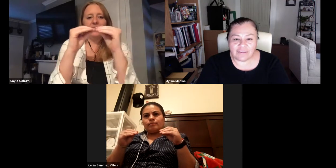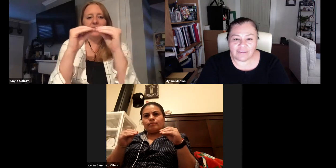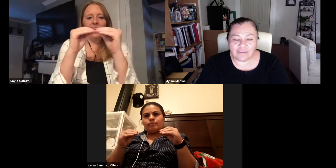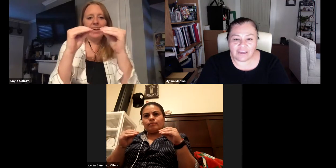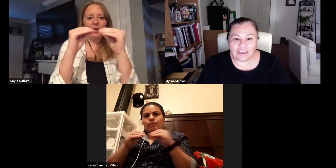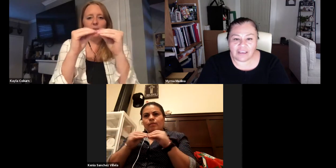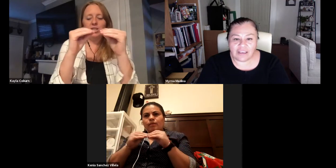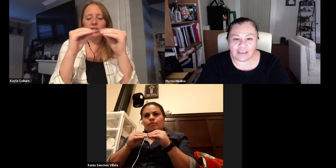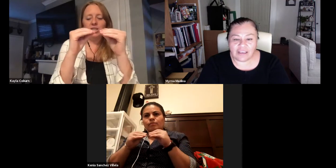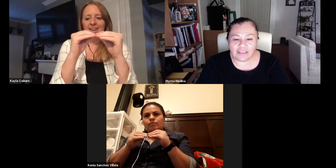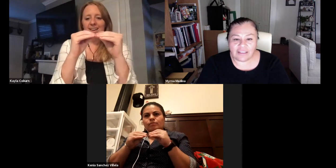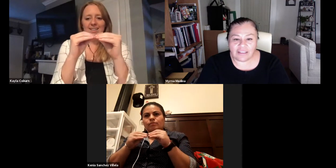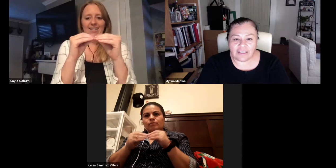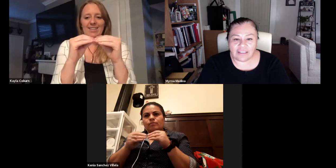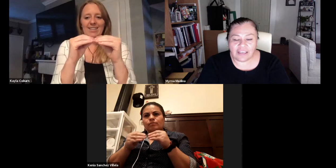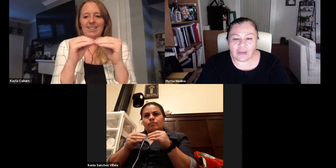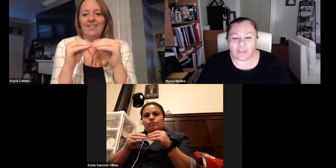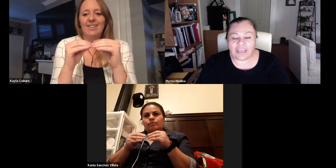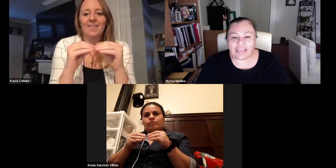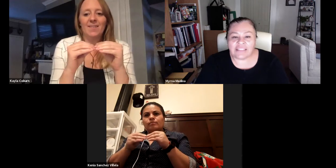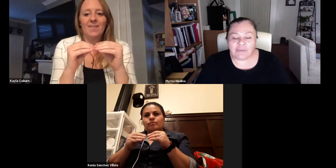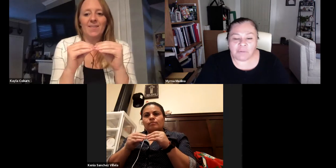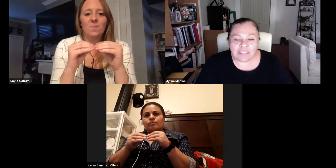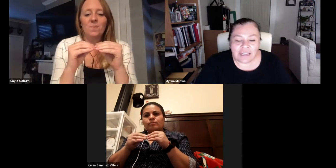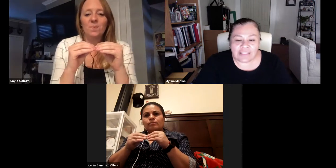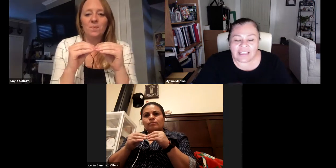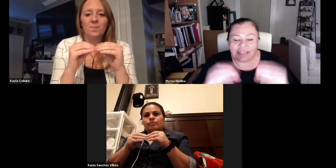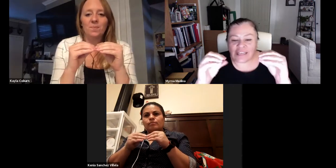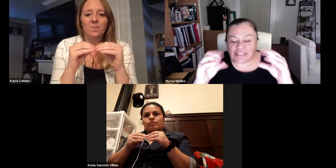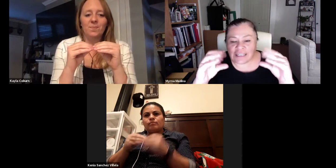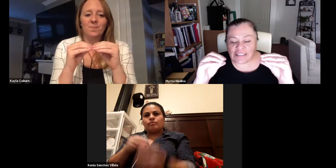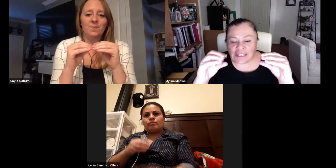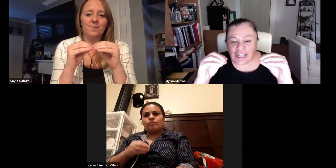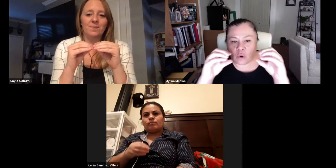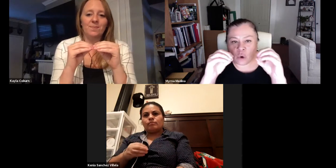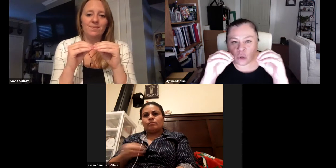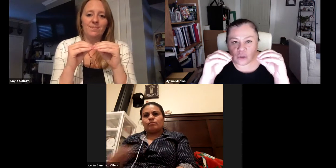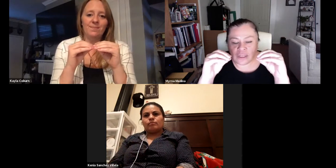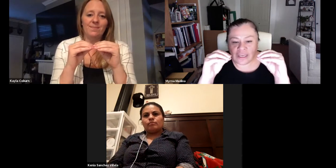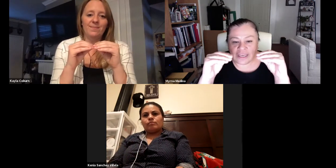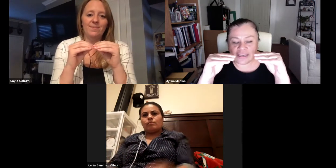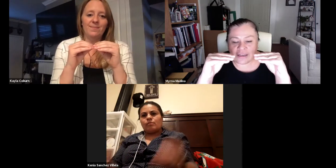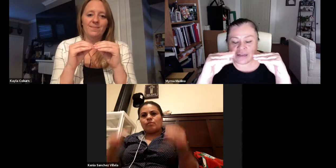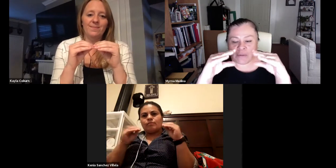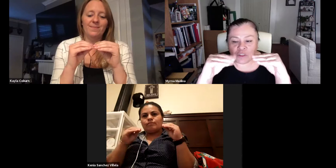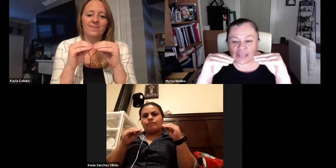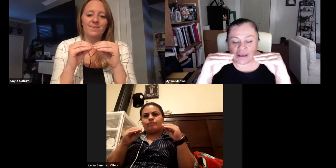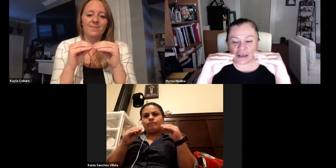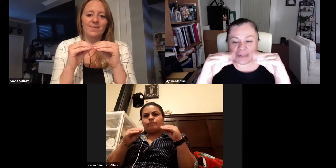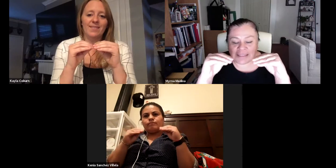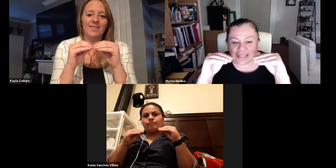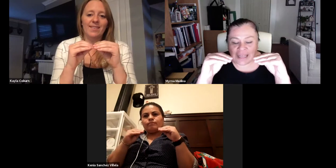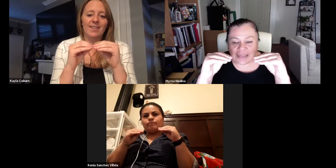O, and you're going to push it together. Ok, vamos a hacer las señas. Este es la O y la vamos